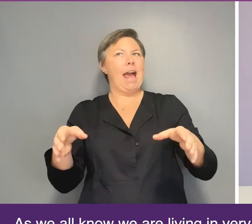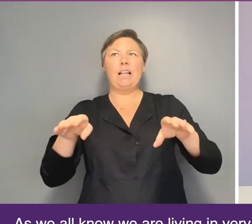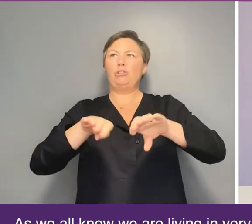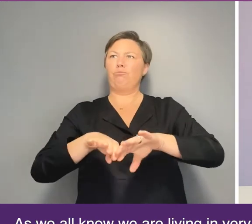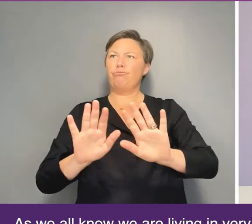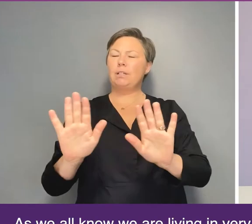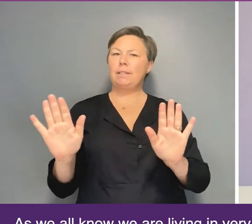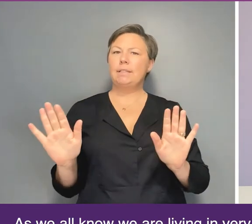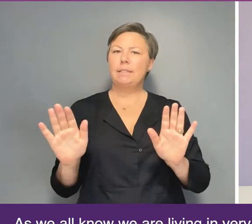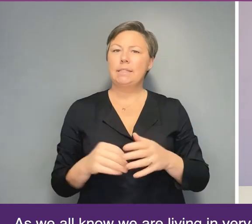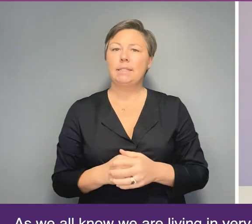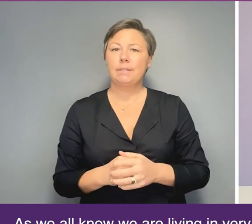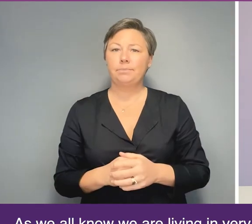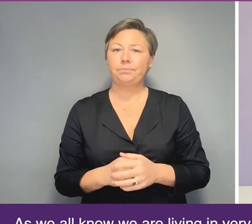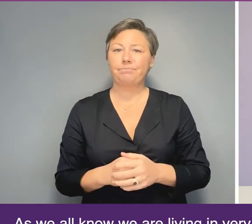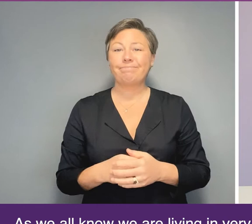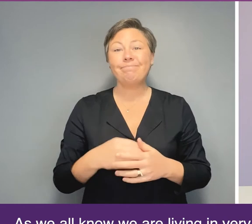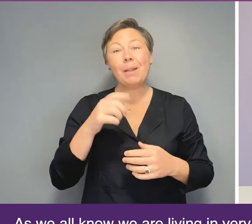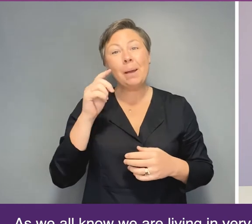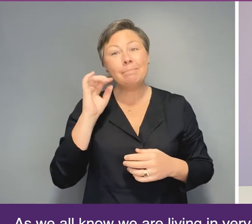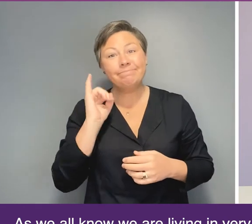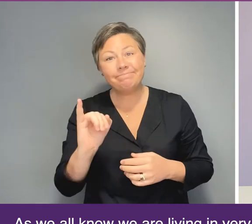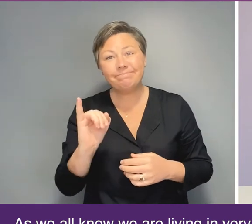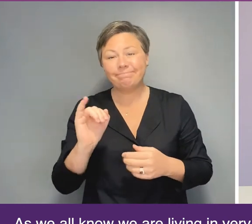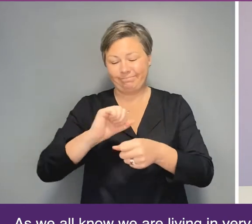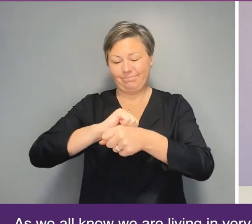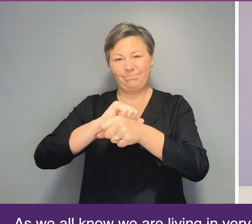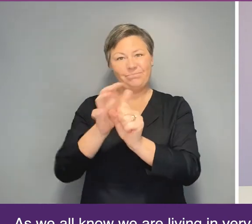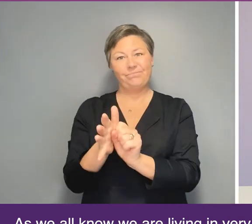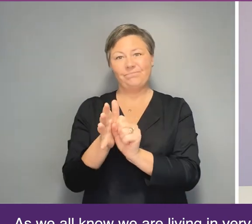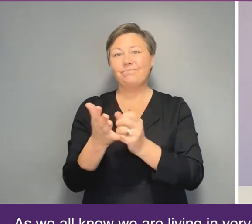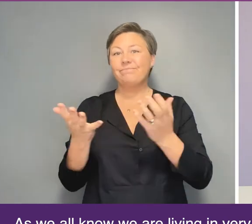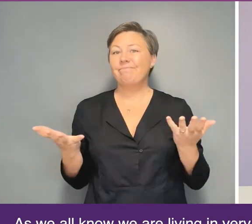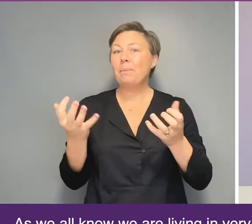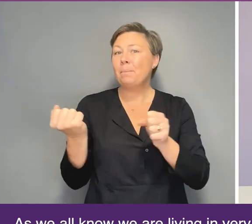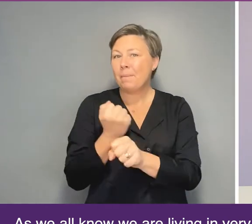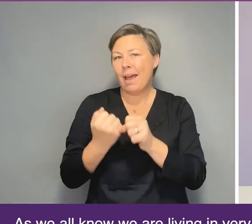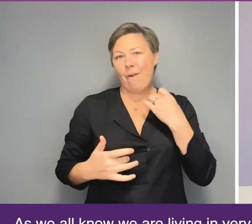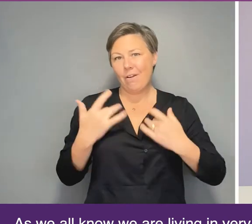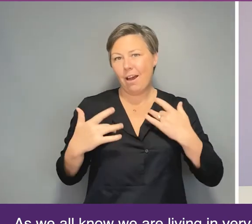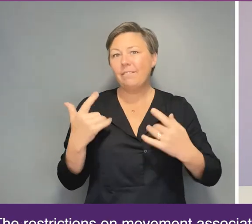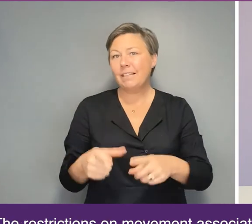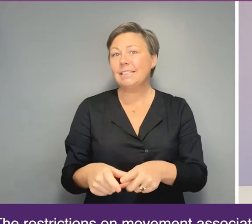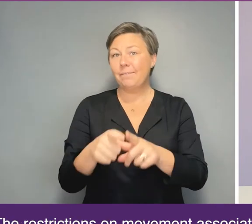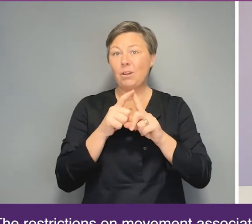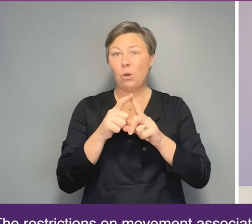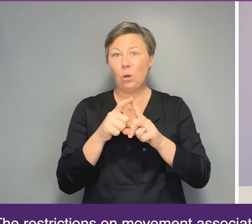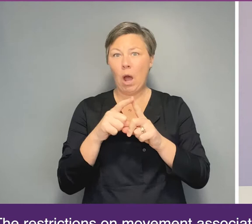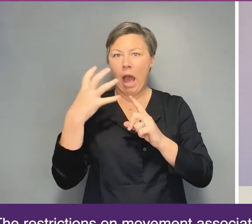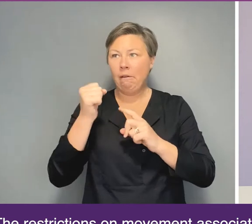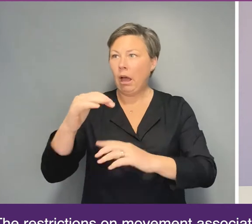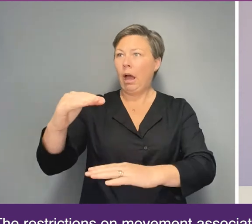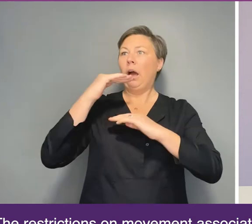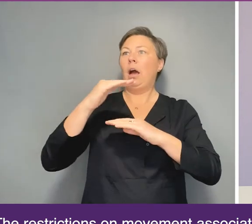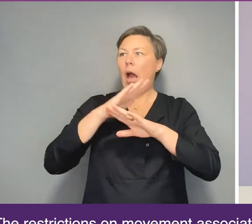As we all know, we're living in very difficult times because of the COVID-19 pandemic. The restrictions on